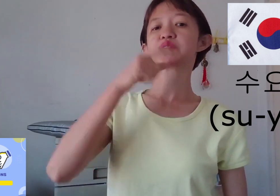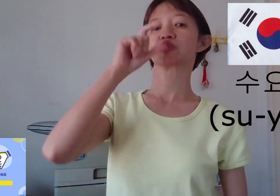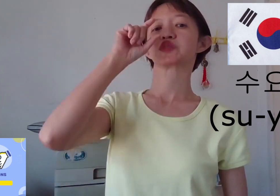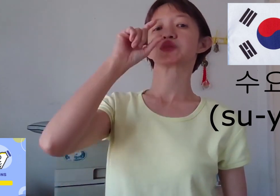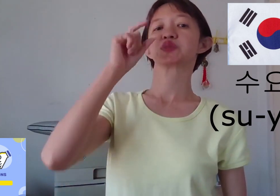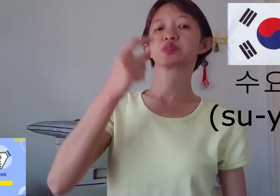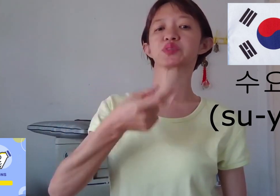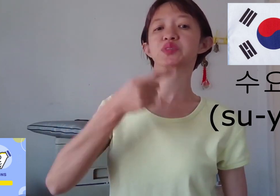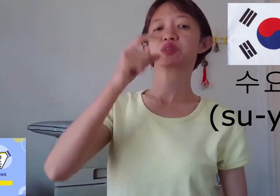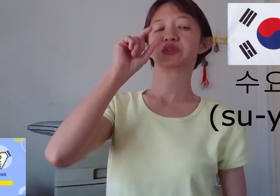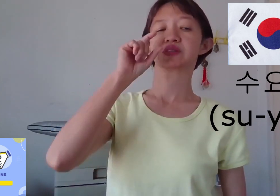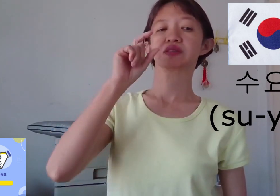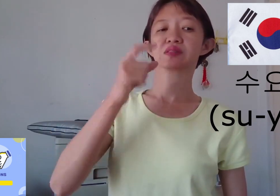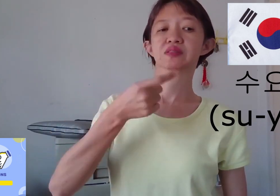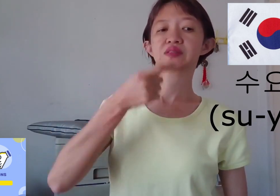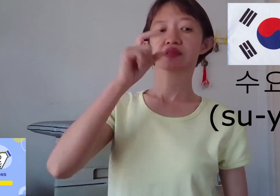soju, Suyuil.